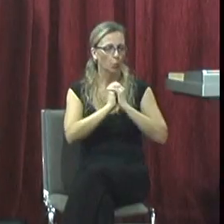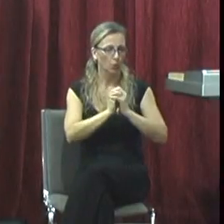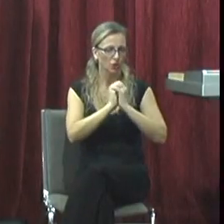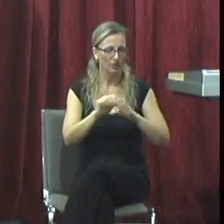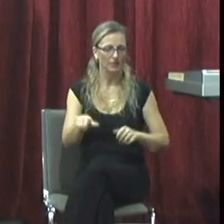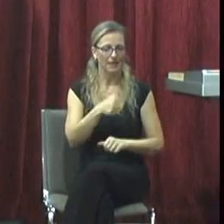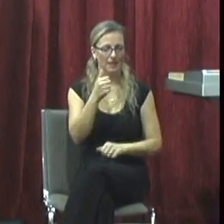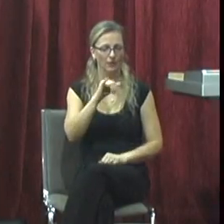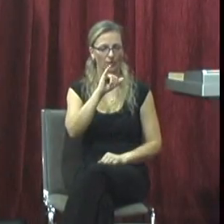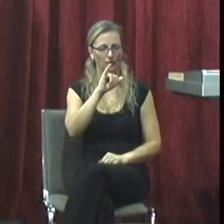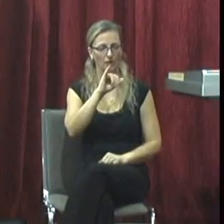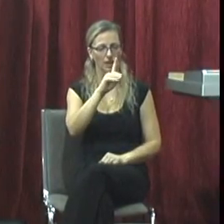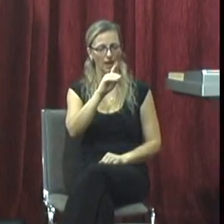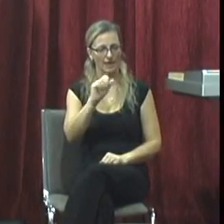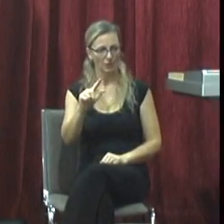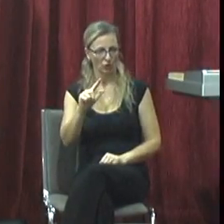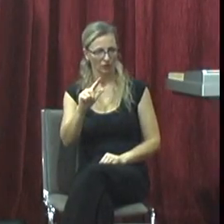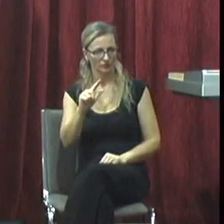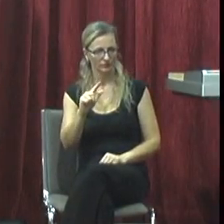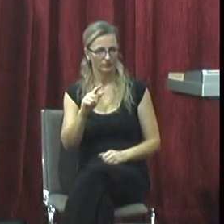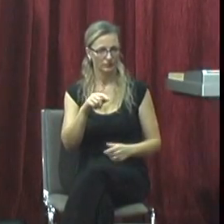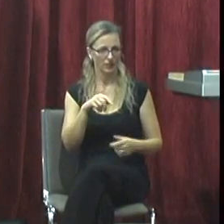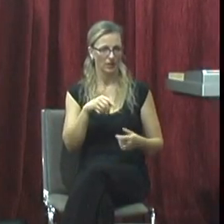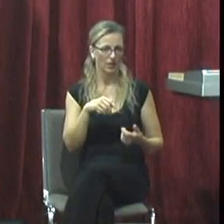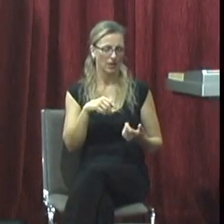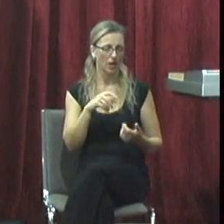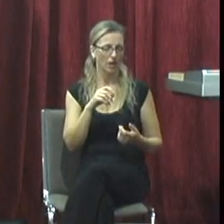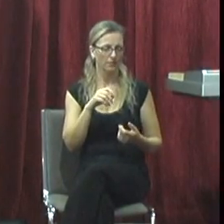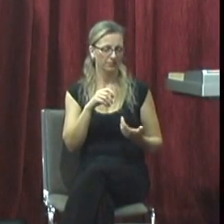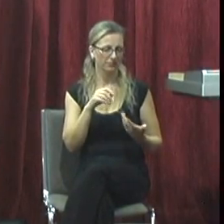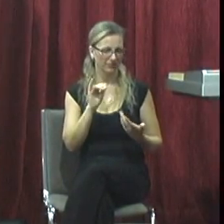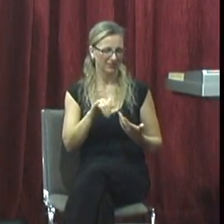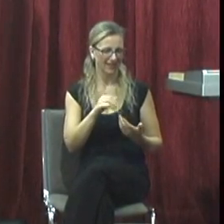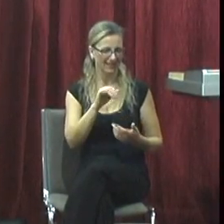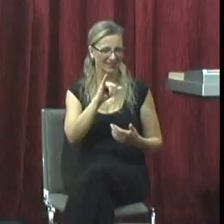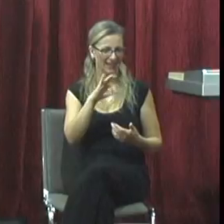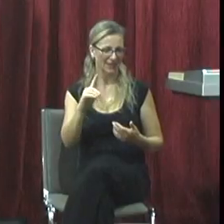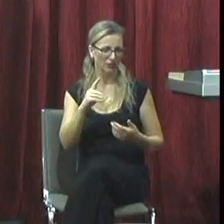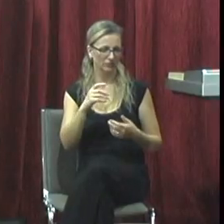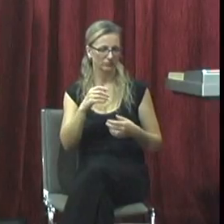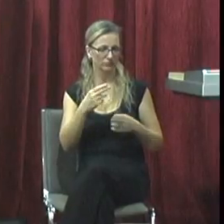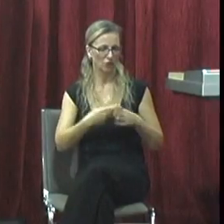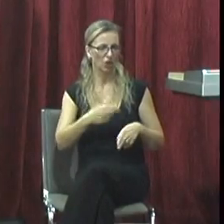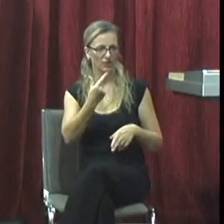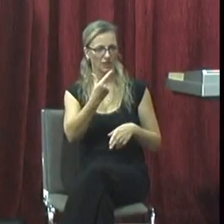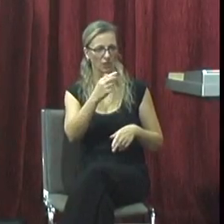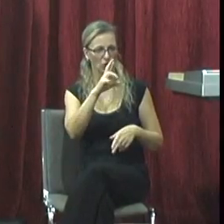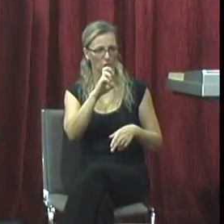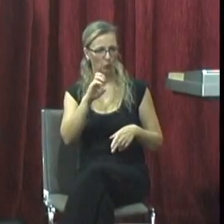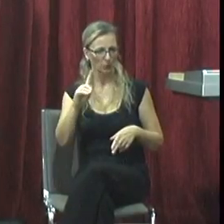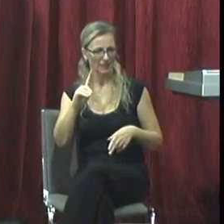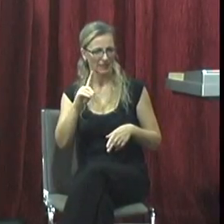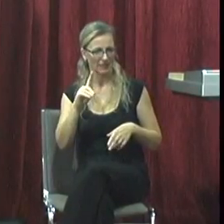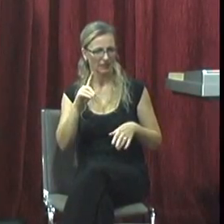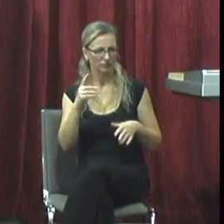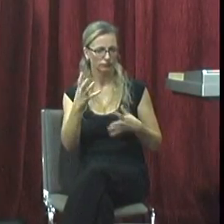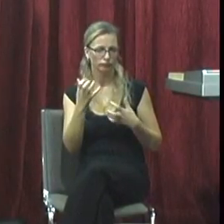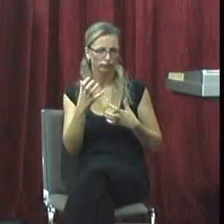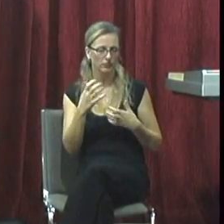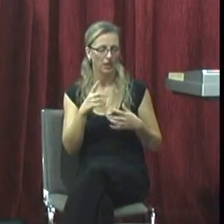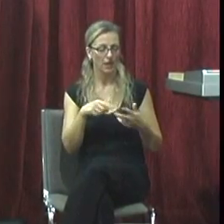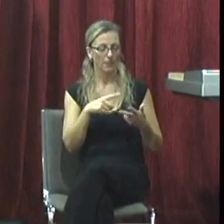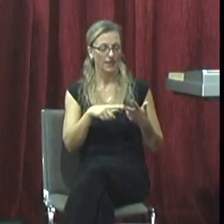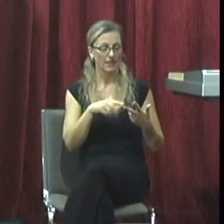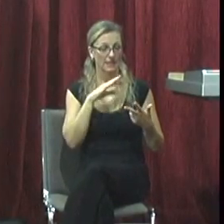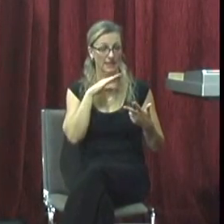of greed in his life, because that became more powerful than the commandments of God. He lied about it and